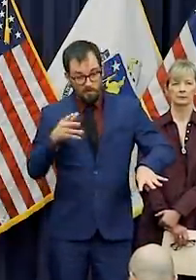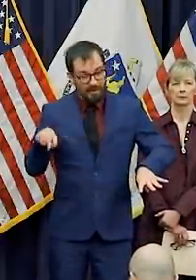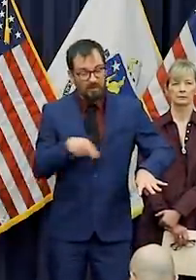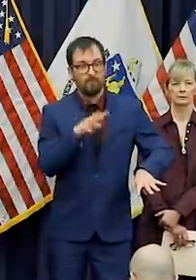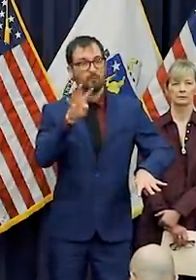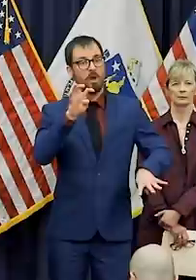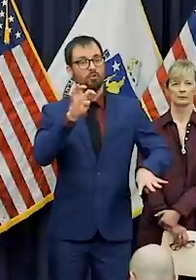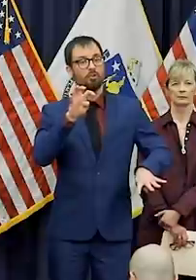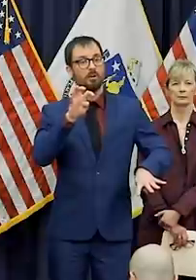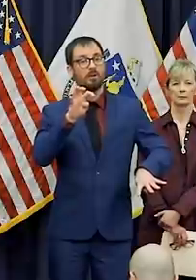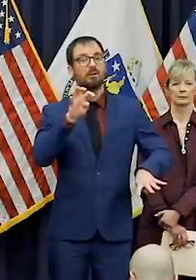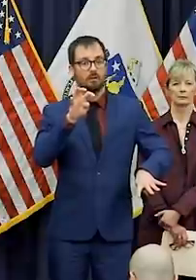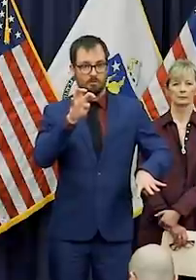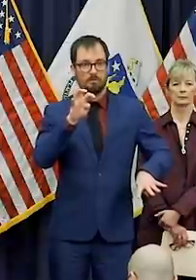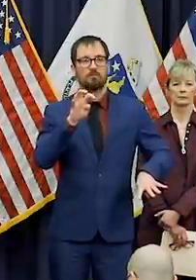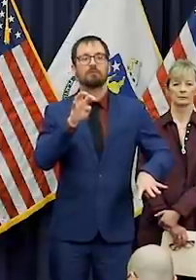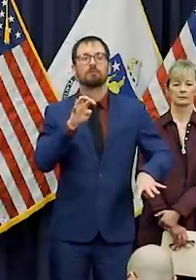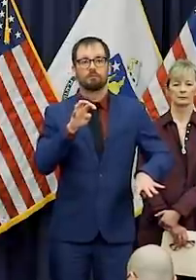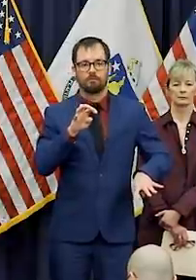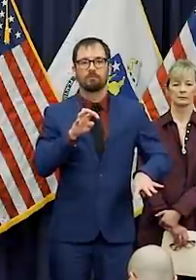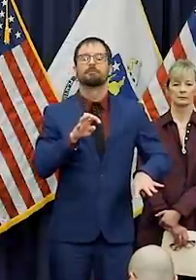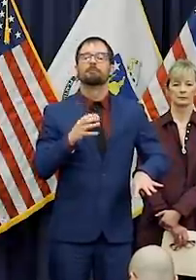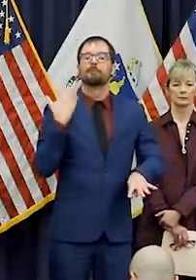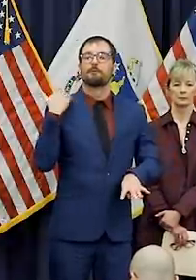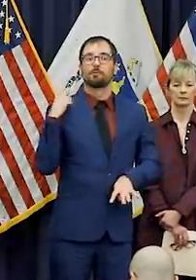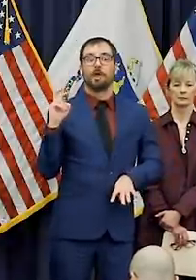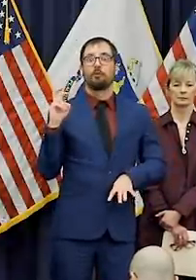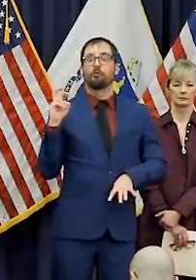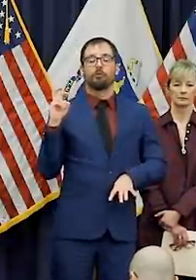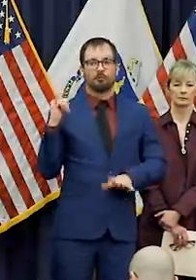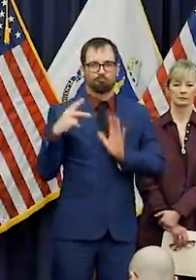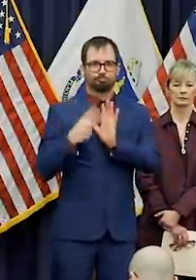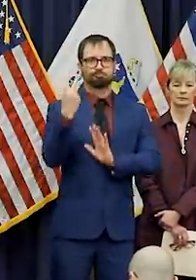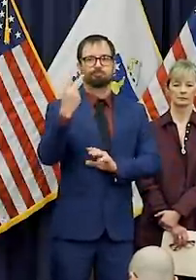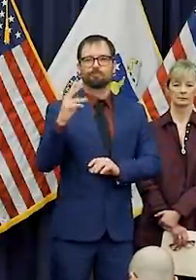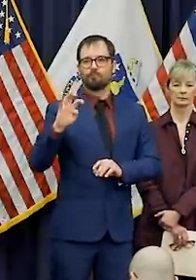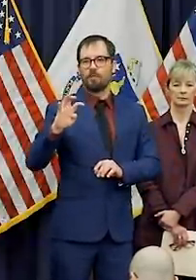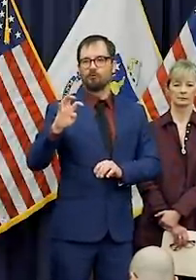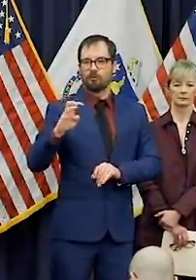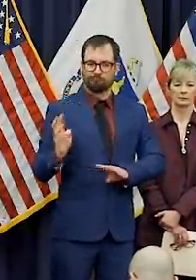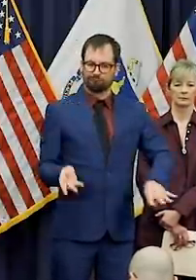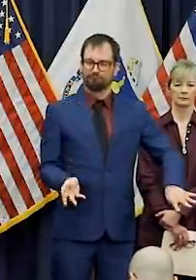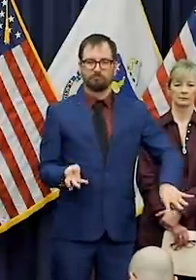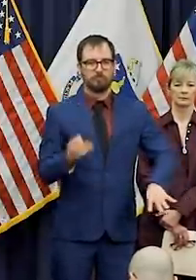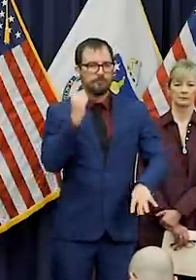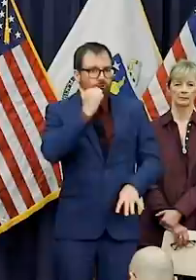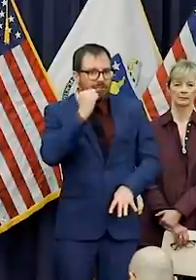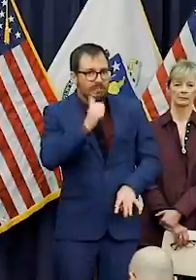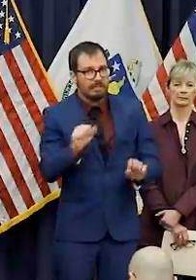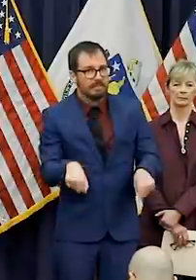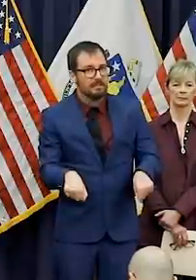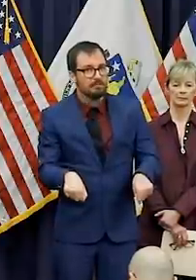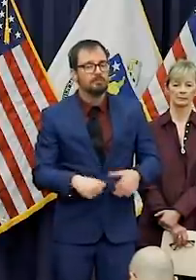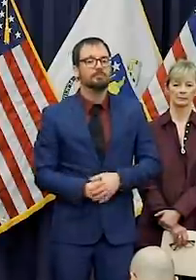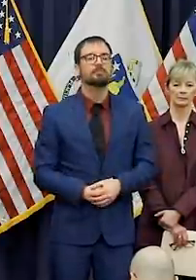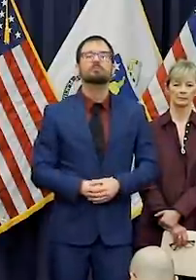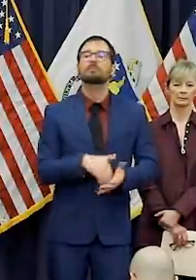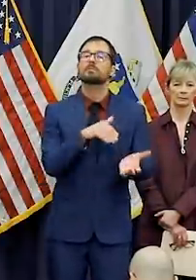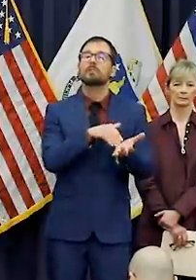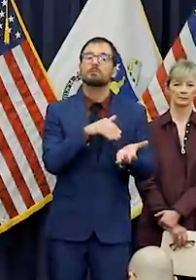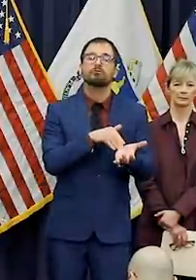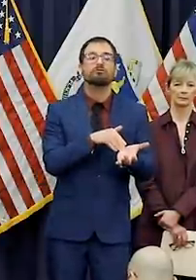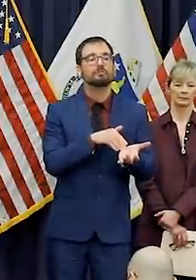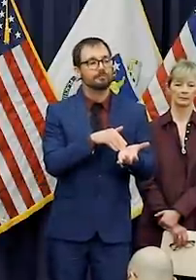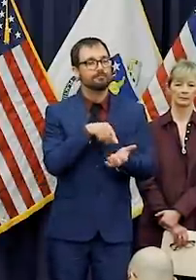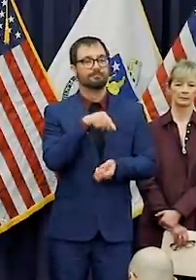With national labs now being approved by the FDA to conduct testing, clinicians can submit specimens for testing directly to